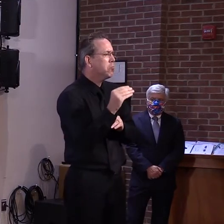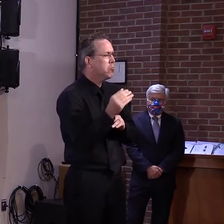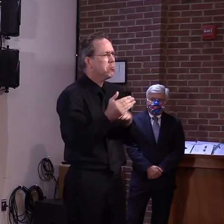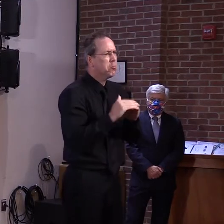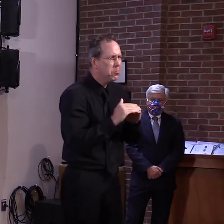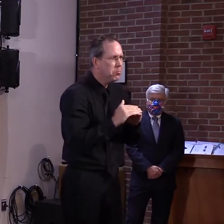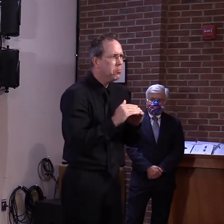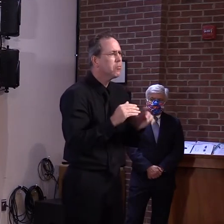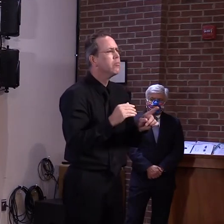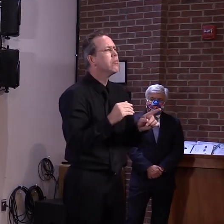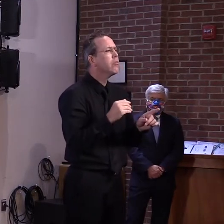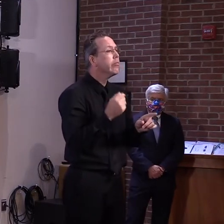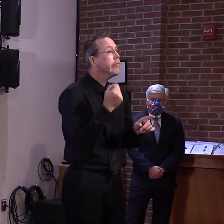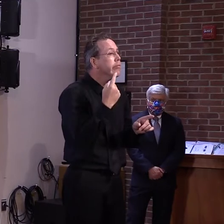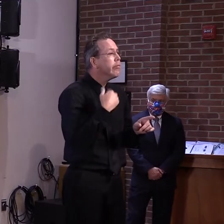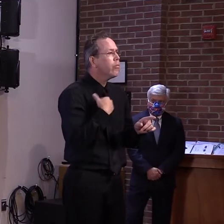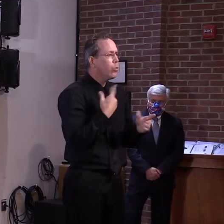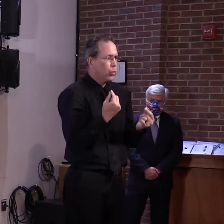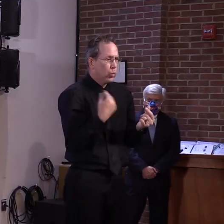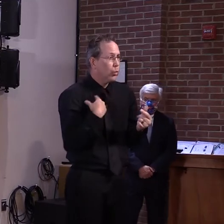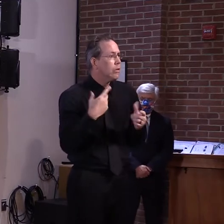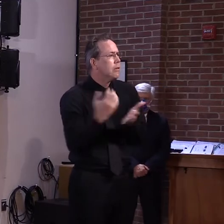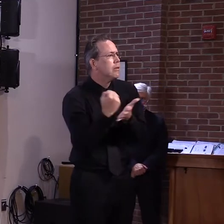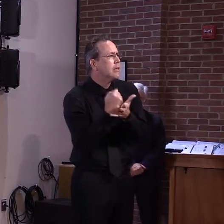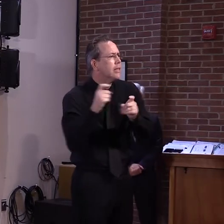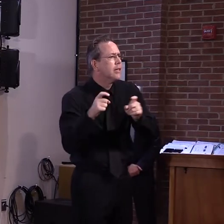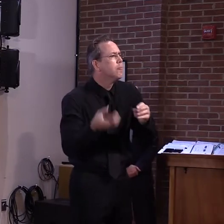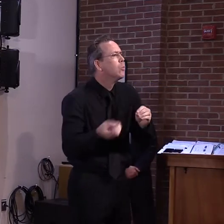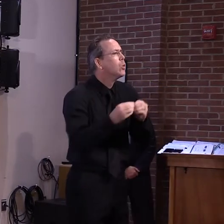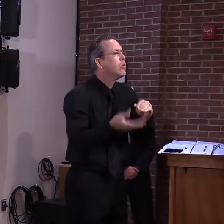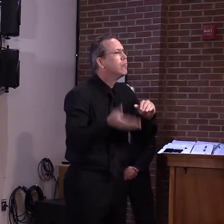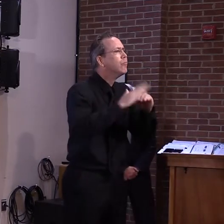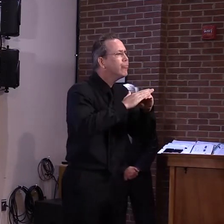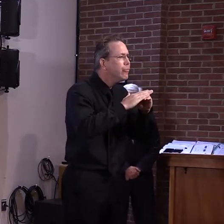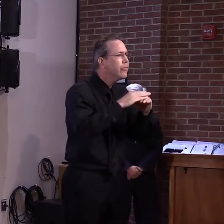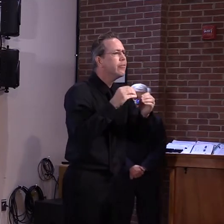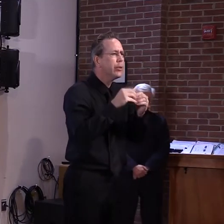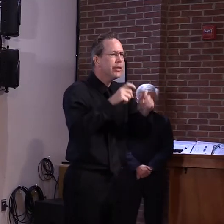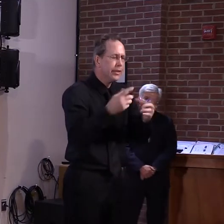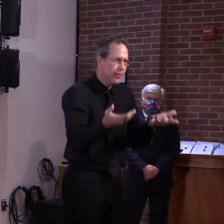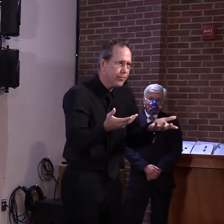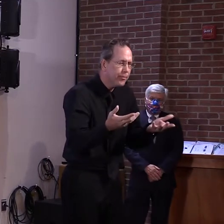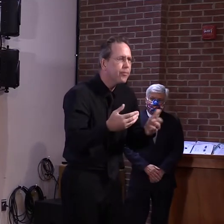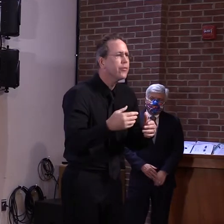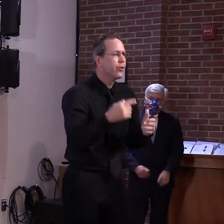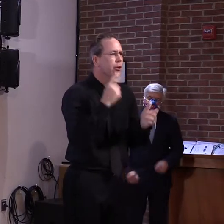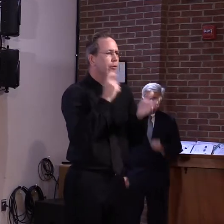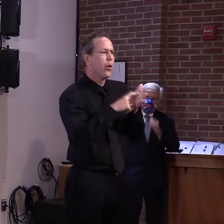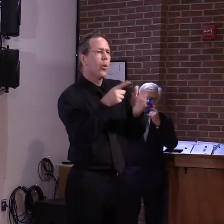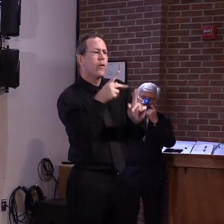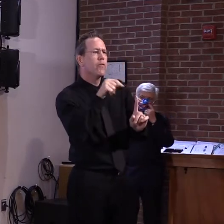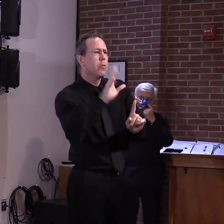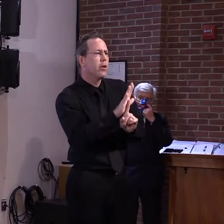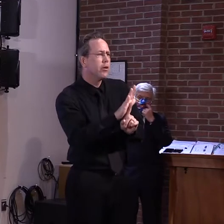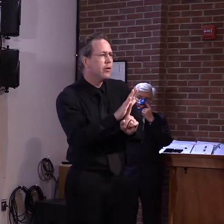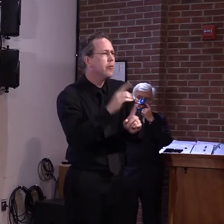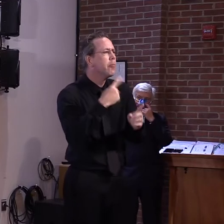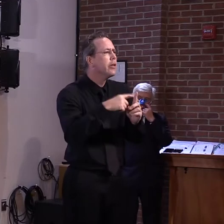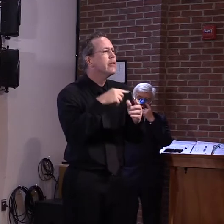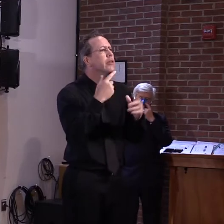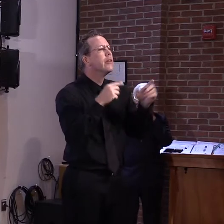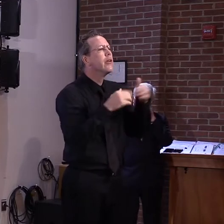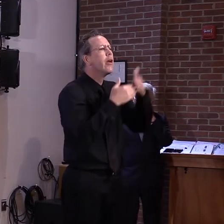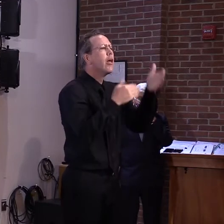the increased testing that was going on in Vermont was going on similarly across the Northeast as college students came back to campus. So across our